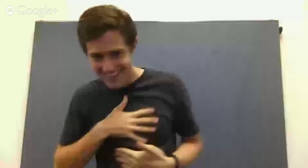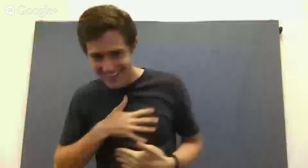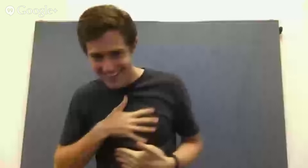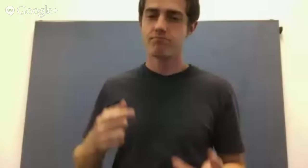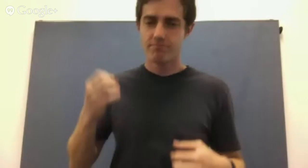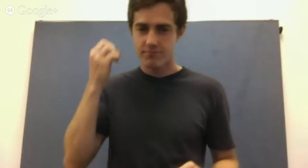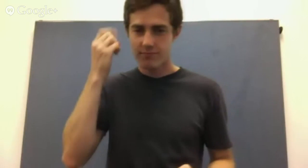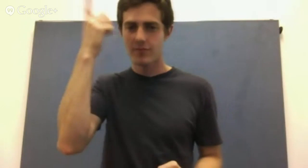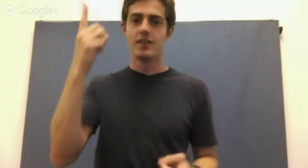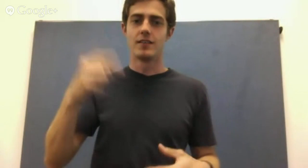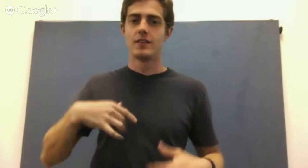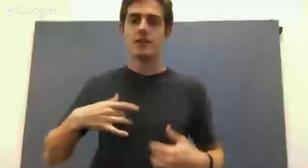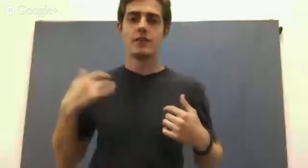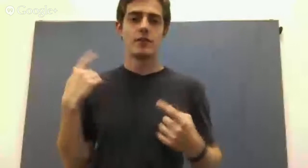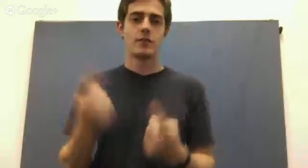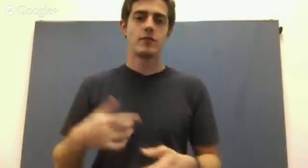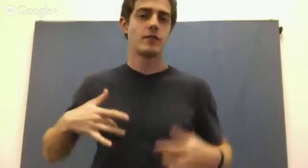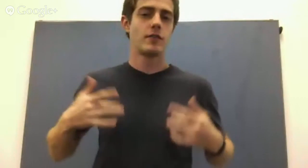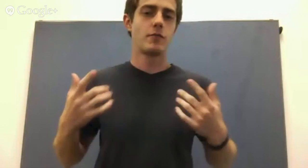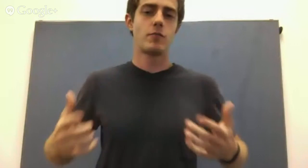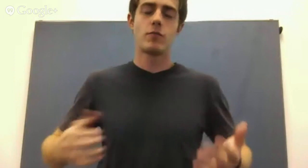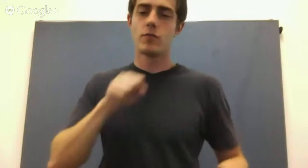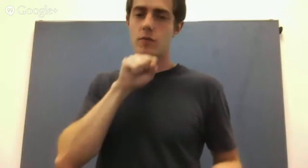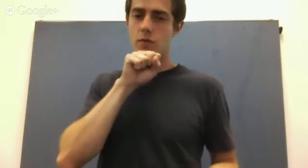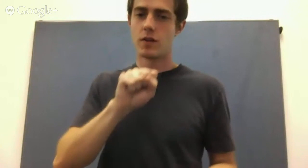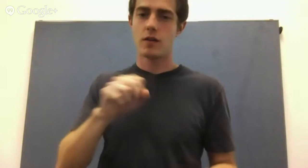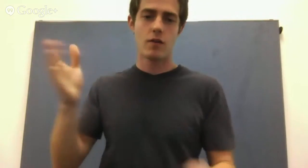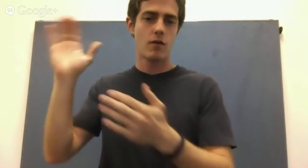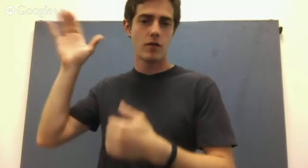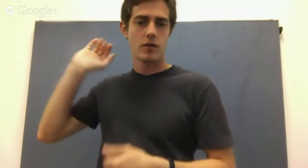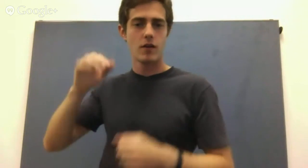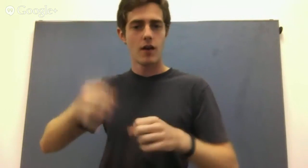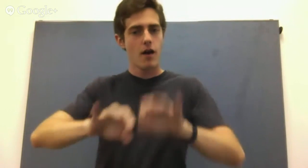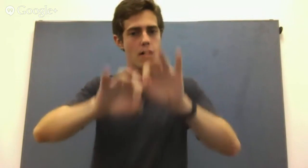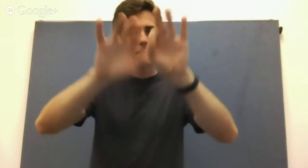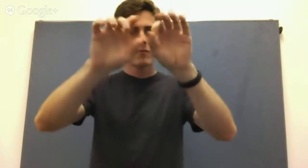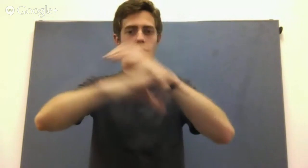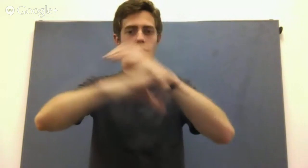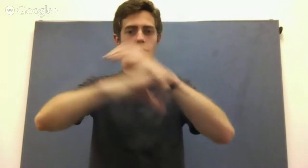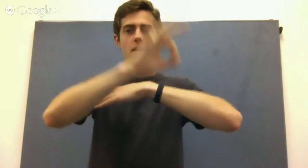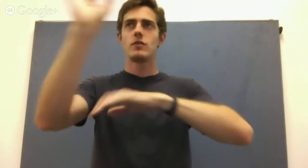been so love in a long time. The sun is up, the sun will stay